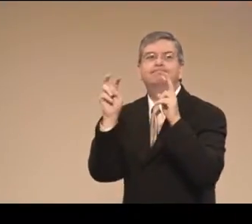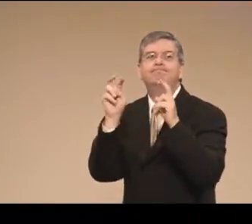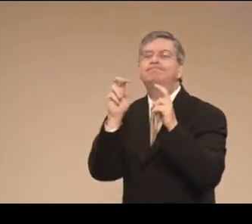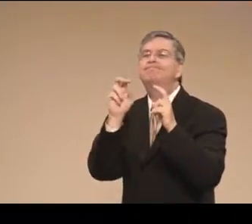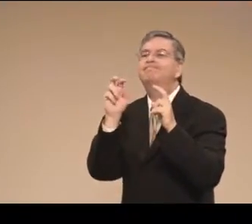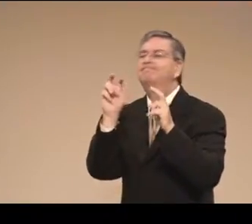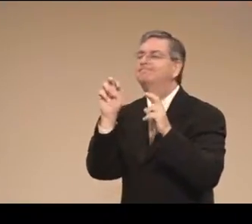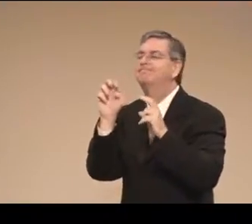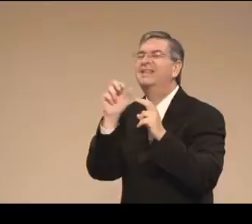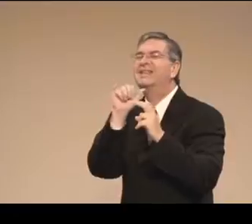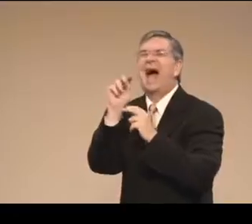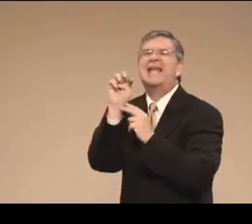in the midst of it all,